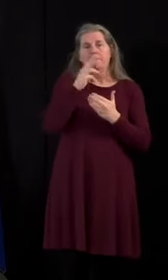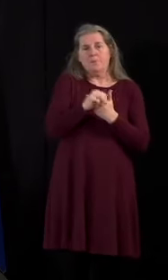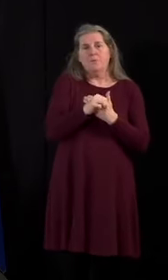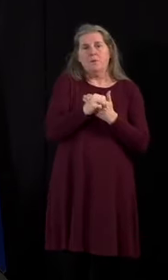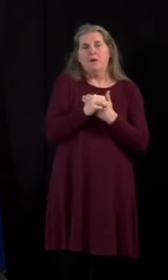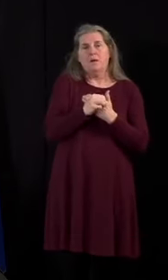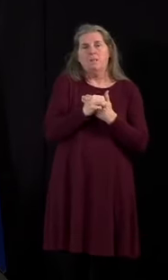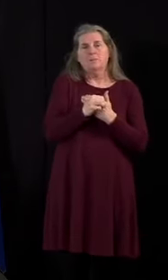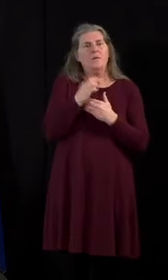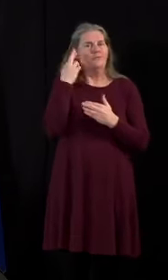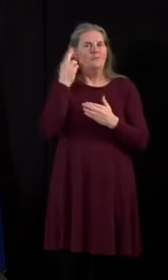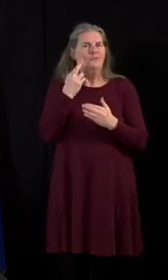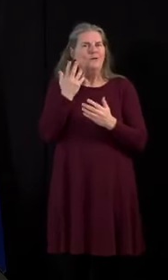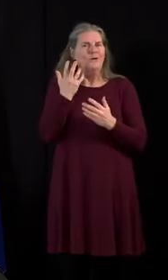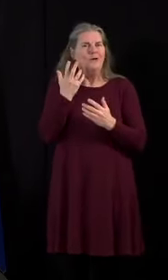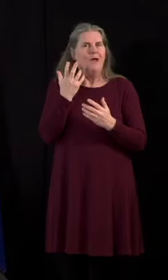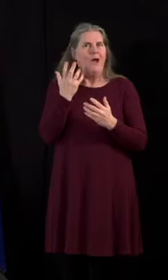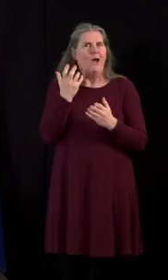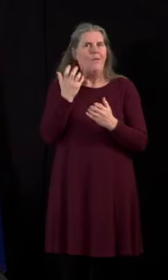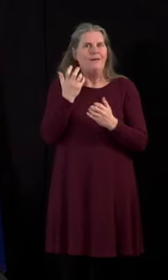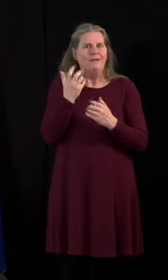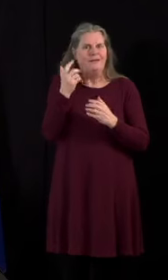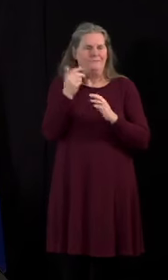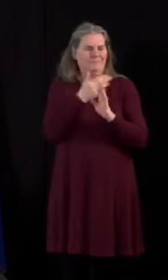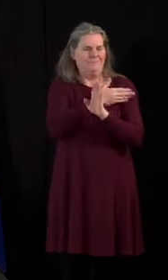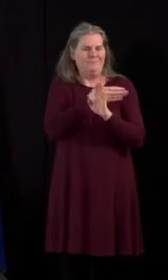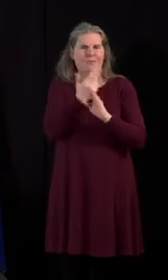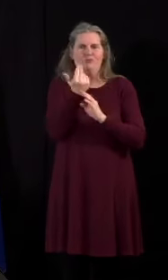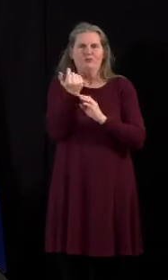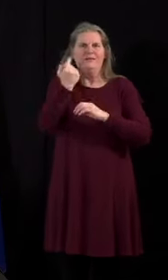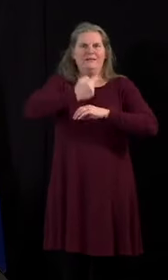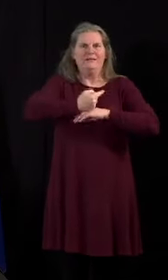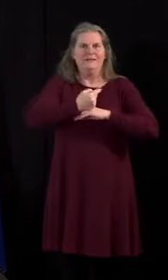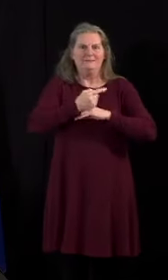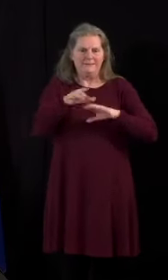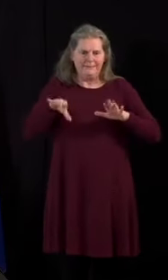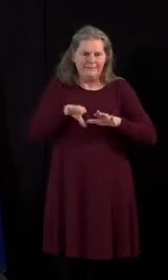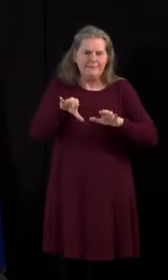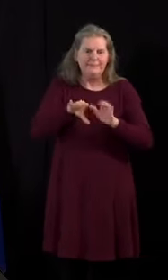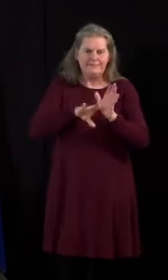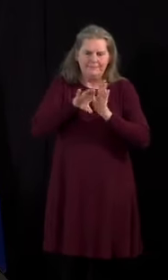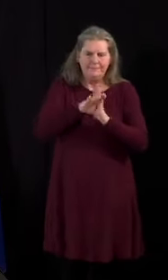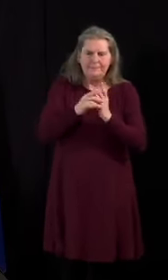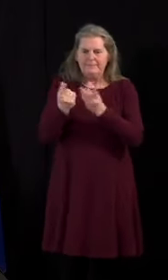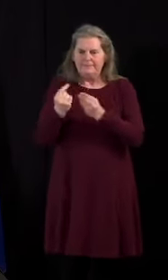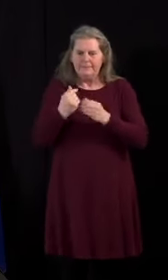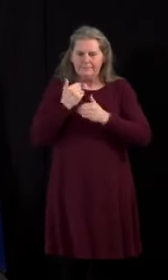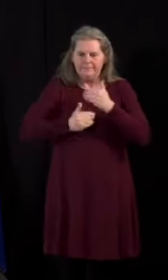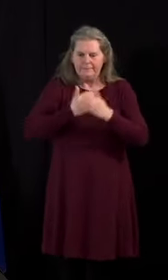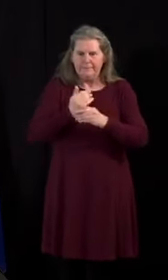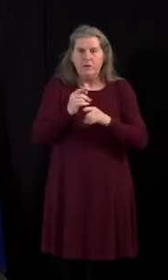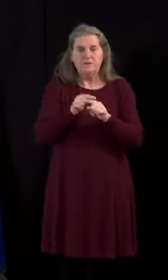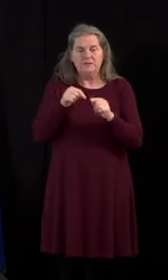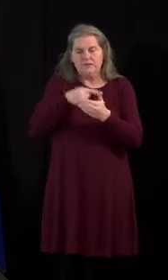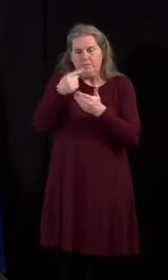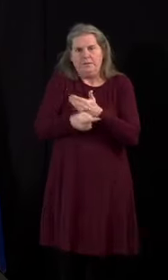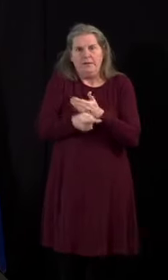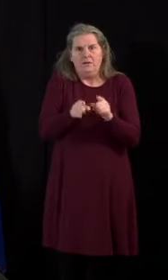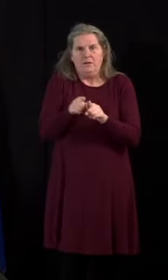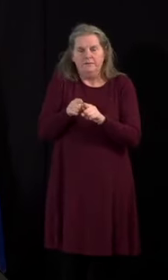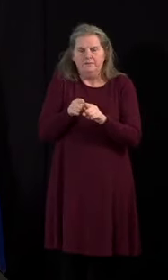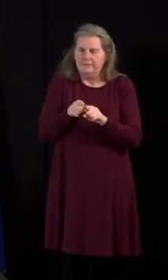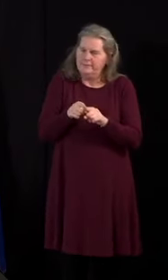So that's why we really needed the last 13 days to work on this, and over the weekend as well, to make